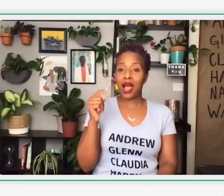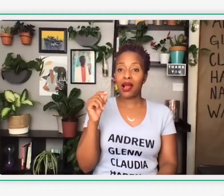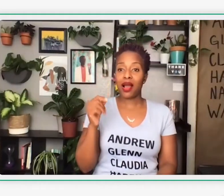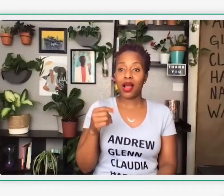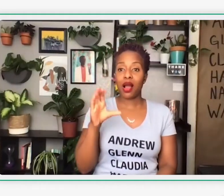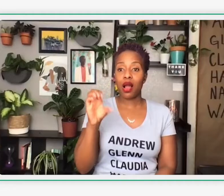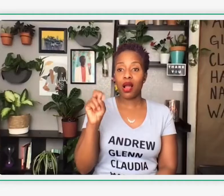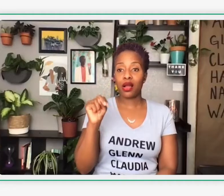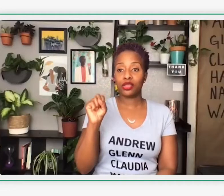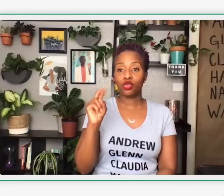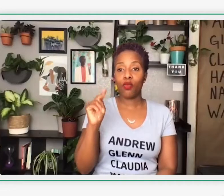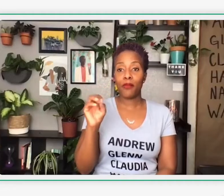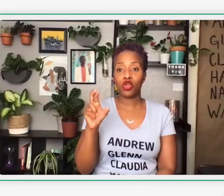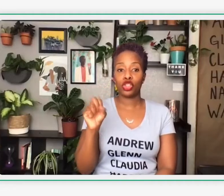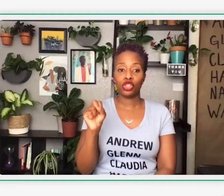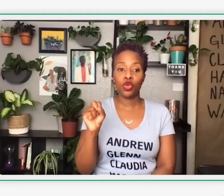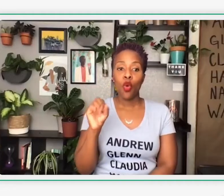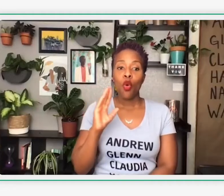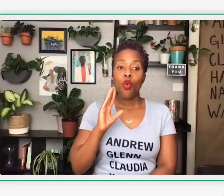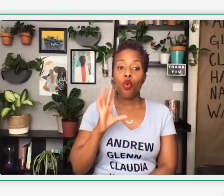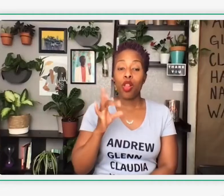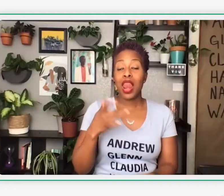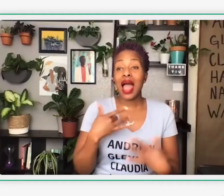37% of Black consumers